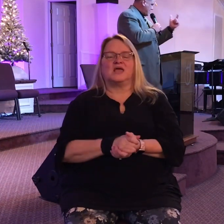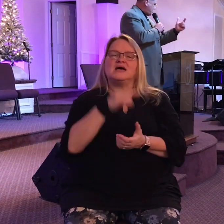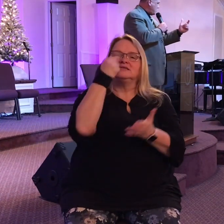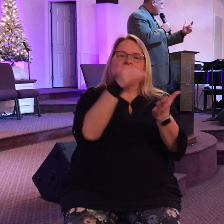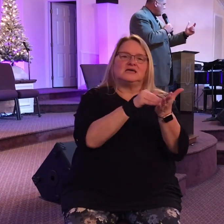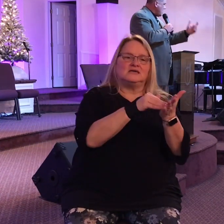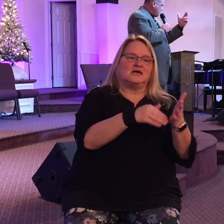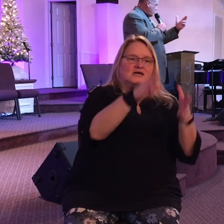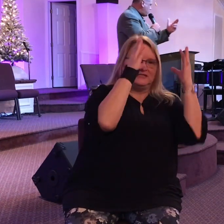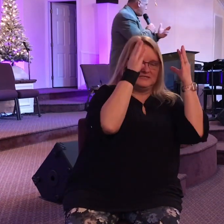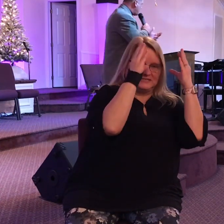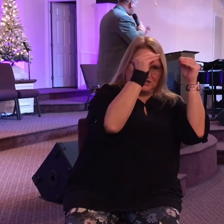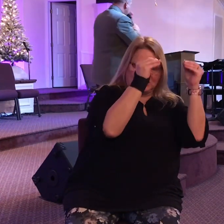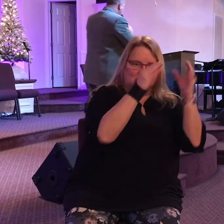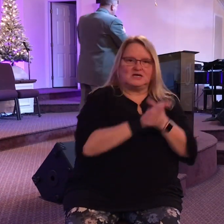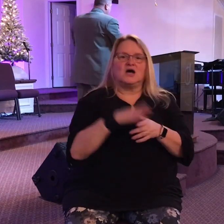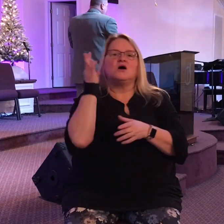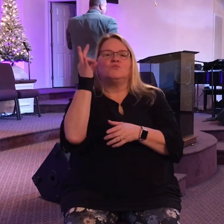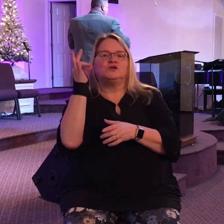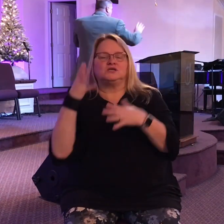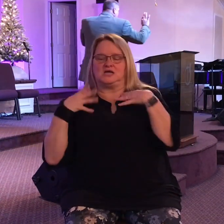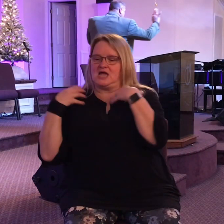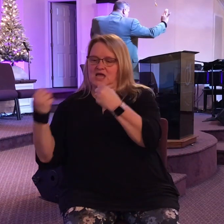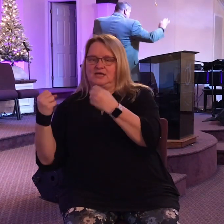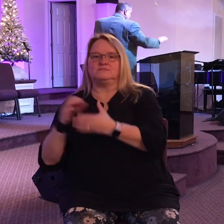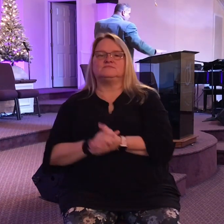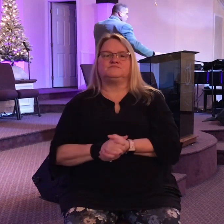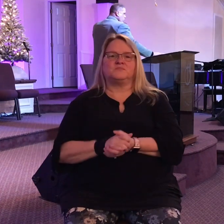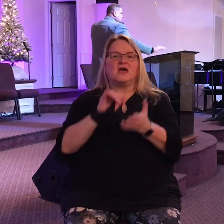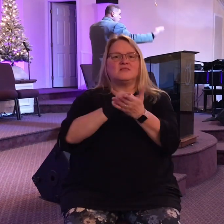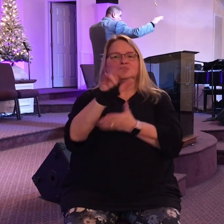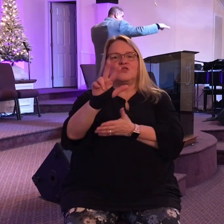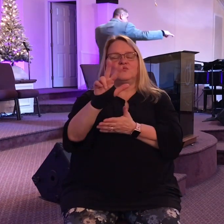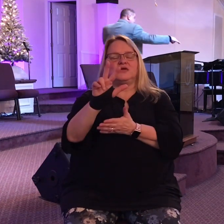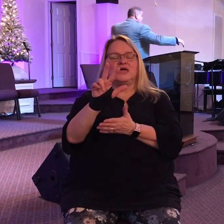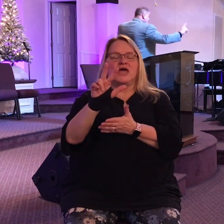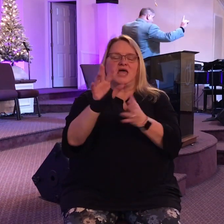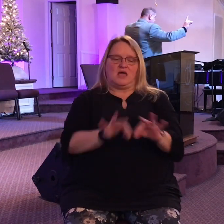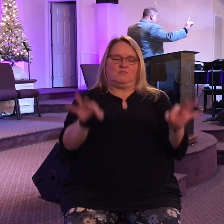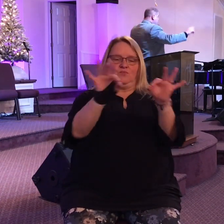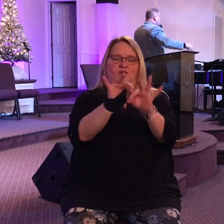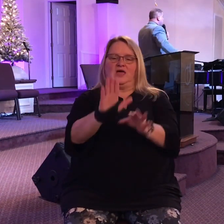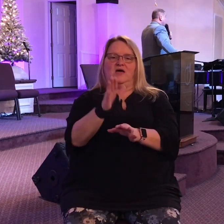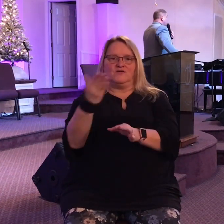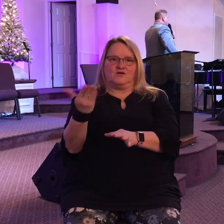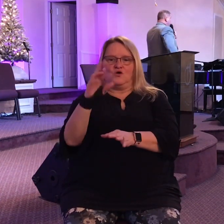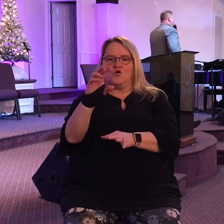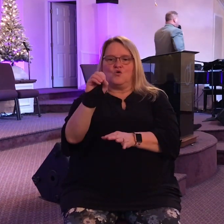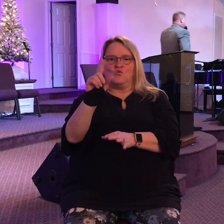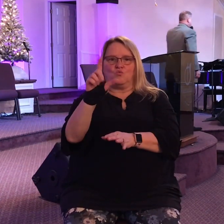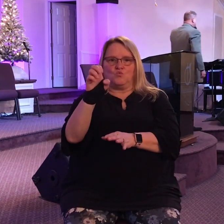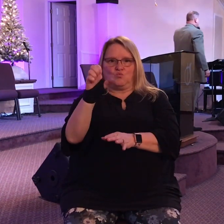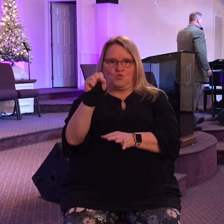again. Teaching, preaching, healing. That's the three important roles that Christ did. And remember,